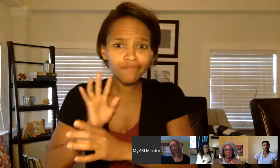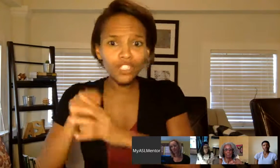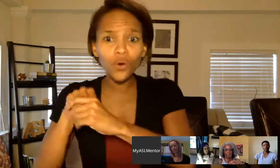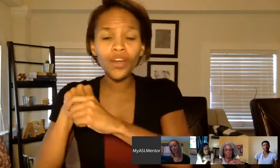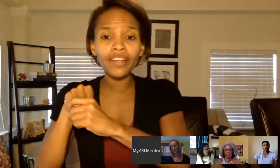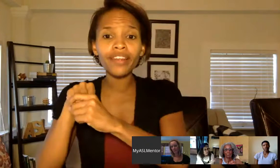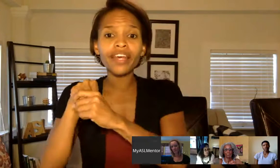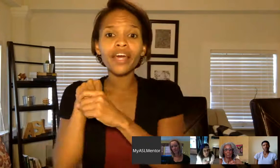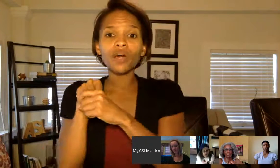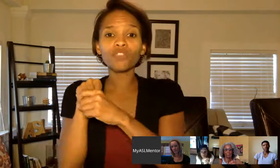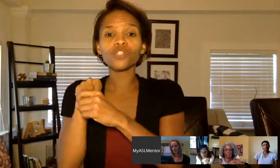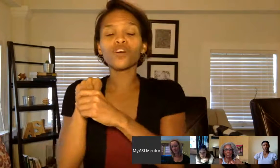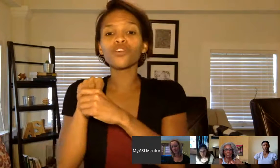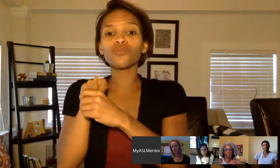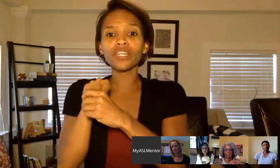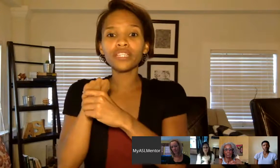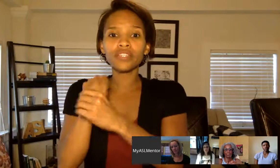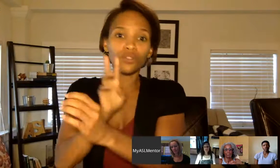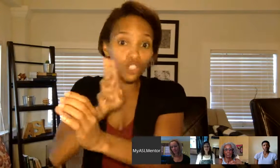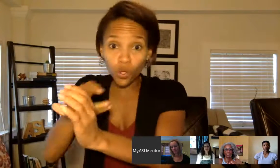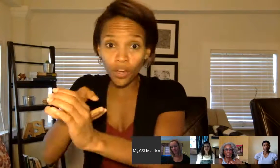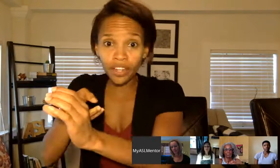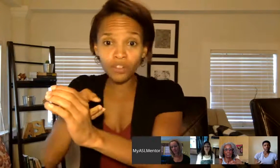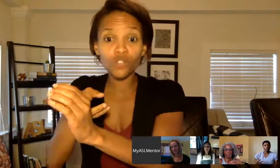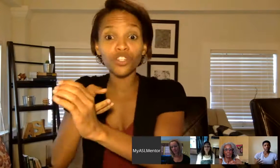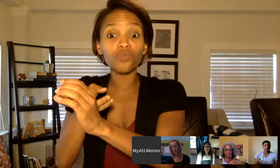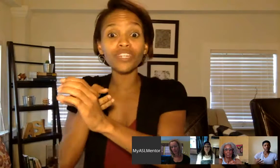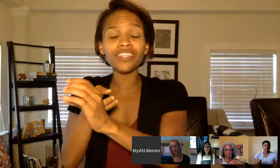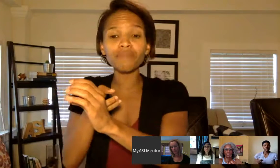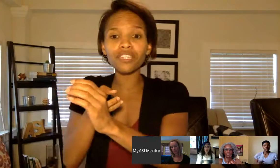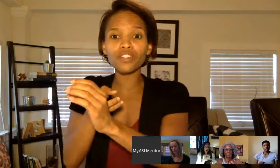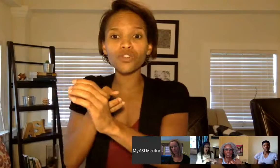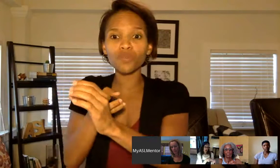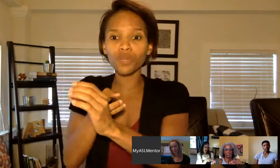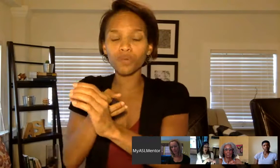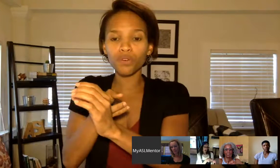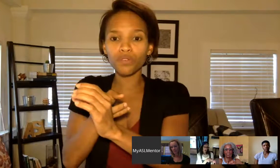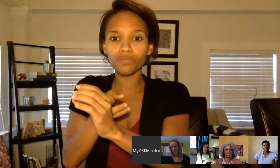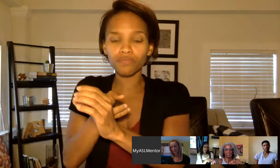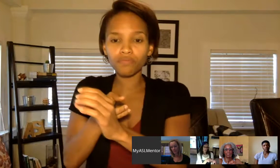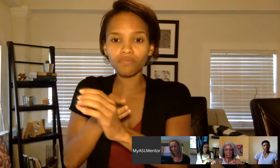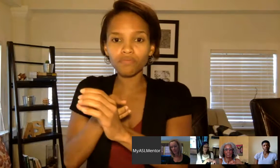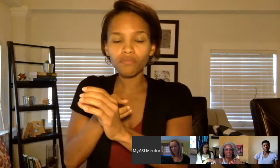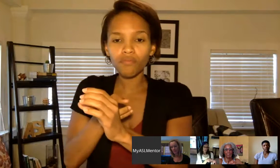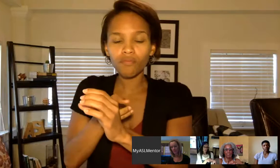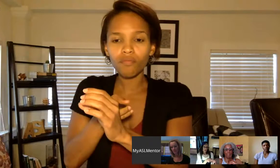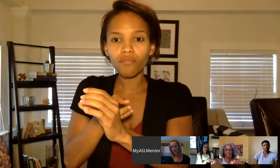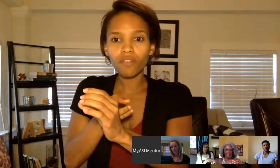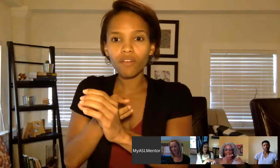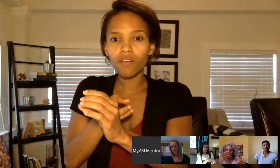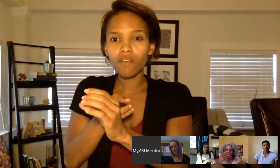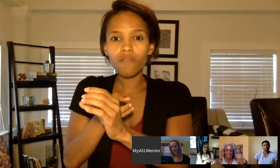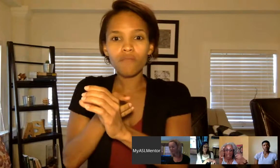alone, join, which is when you really, or join, which is when you really meet new people.